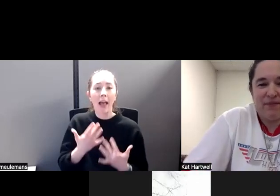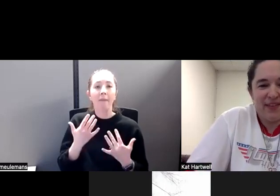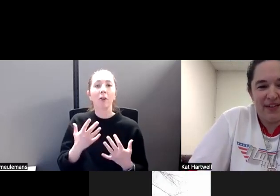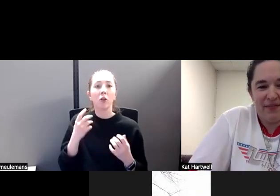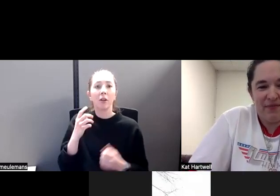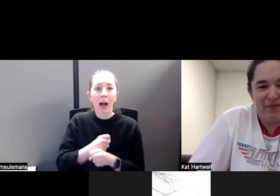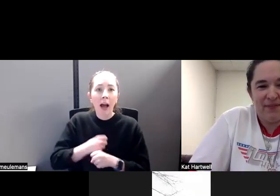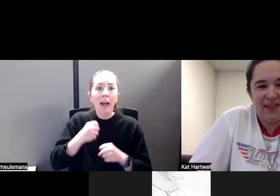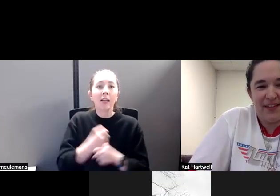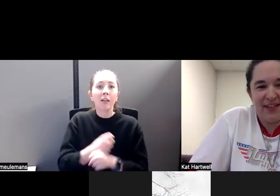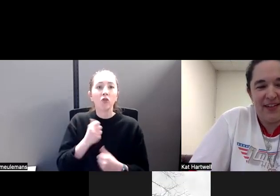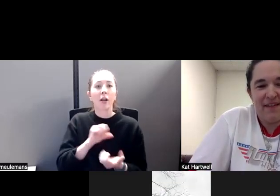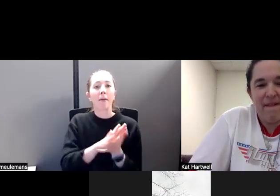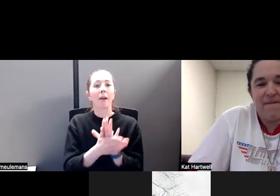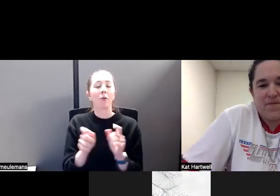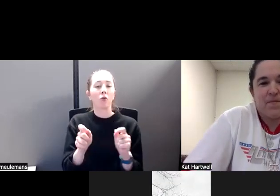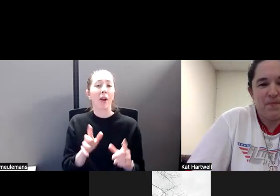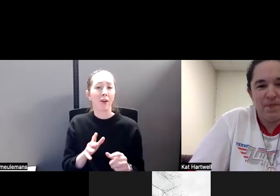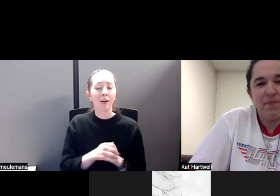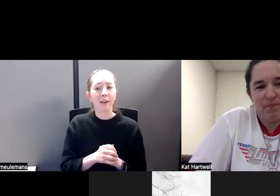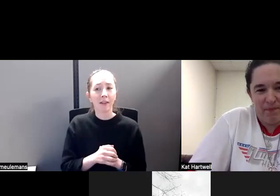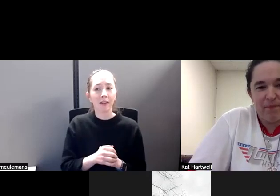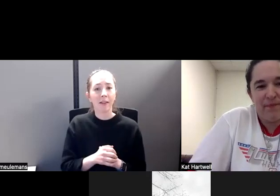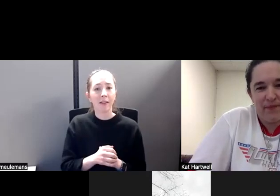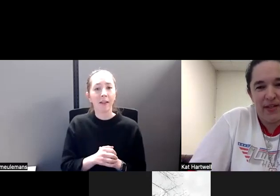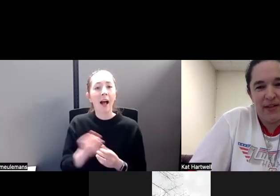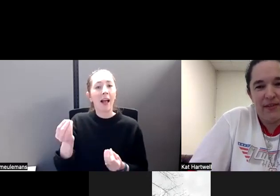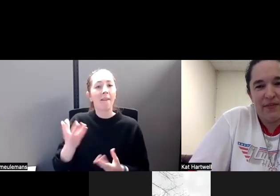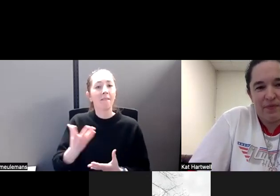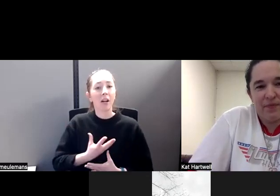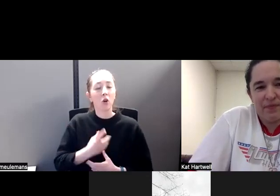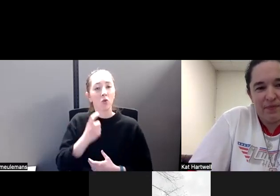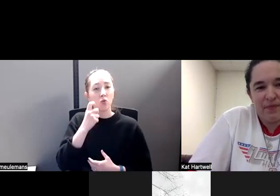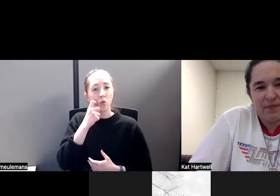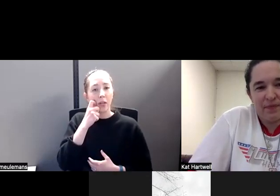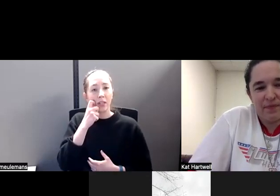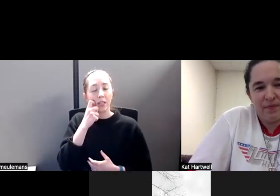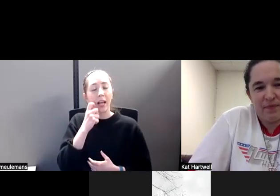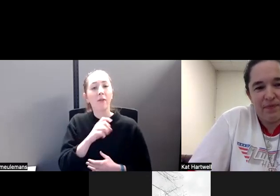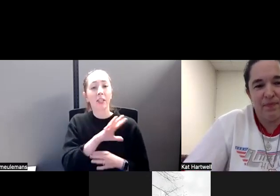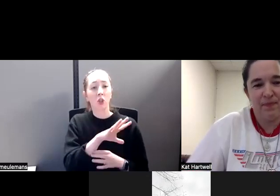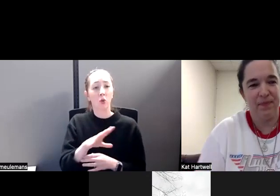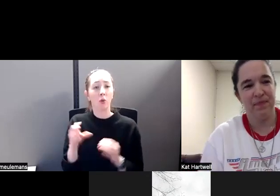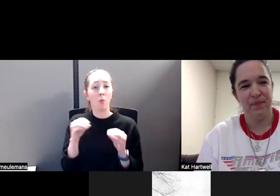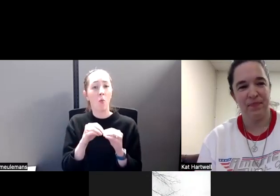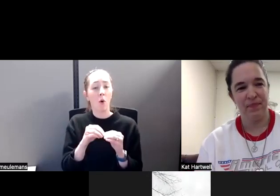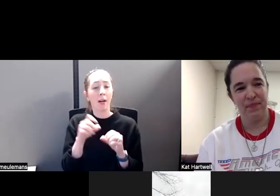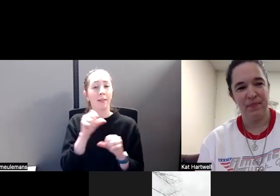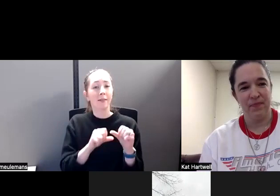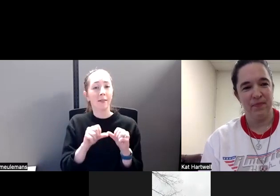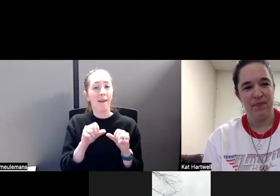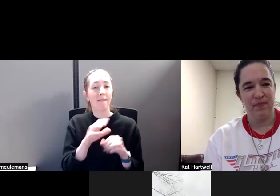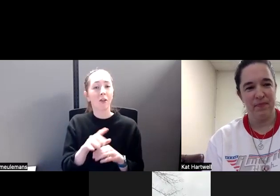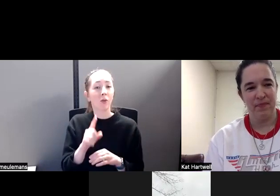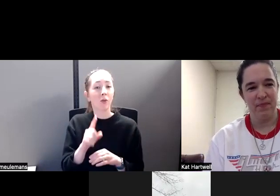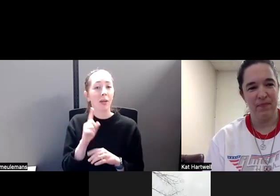long. And I found out a while ago that I was going to be shooting some more science yields. So, you know, I know I get to go back to acting